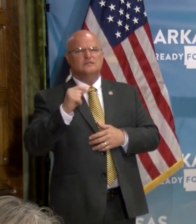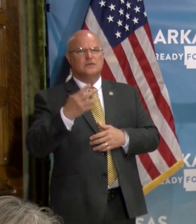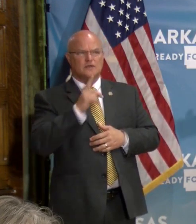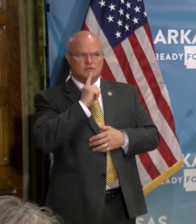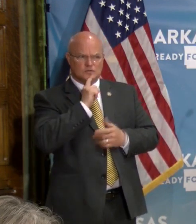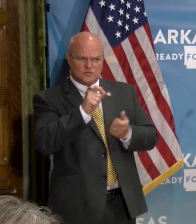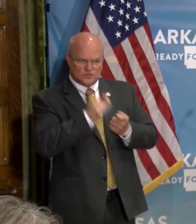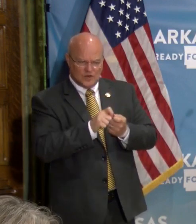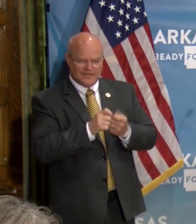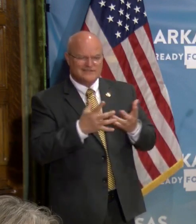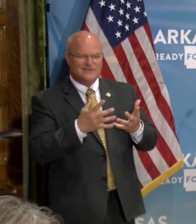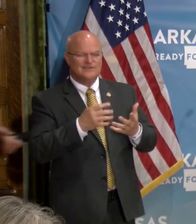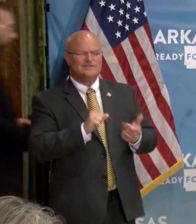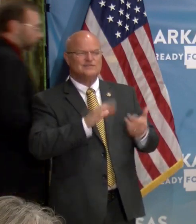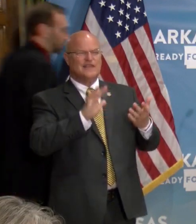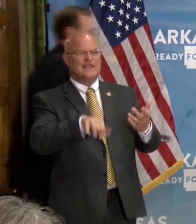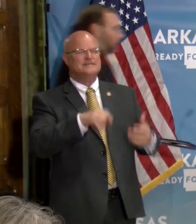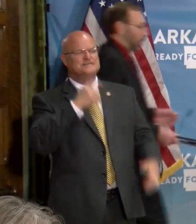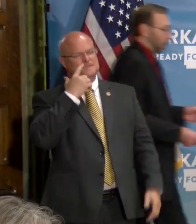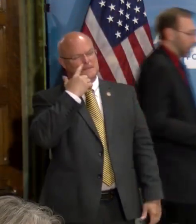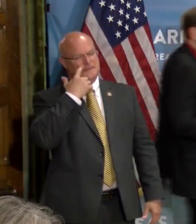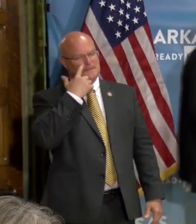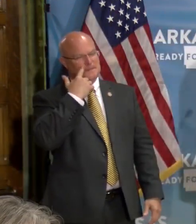I want to make sure I'm accurate, so I'll let you address that.